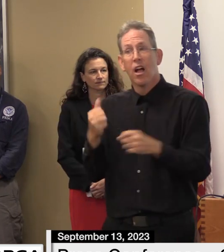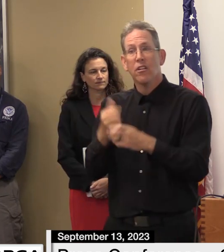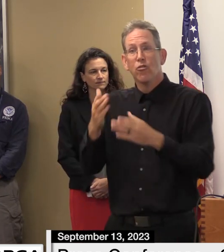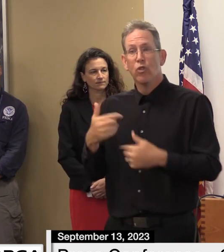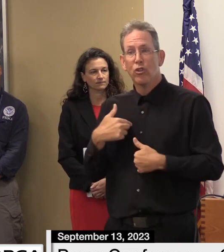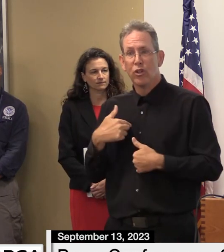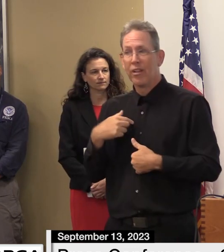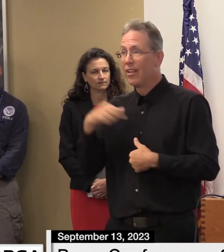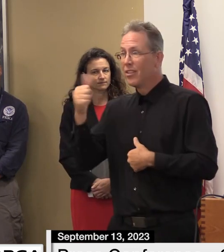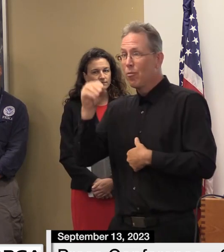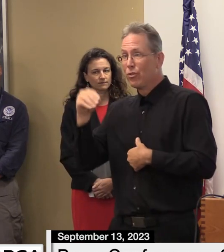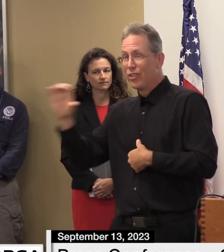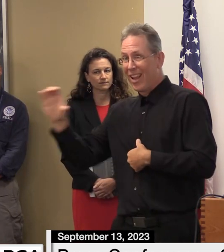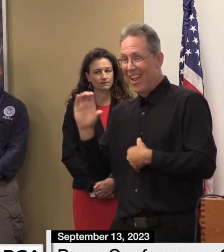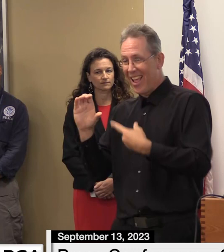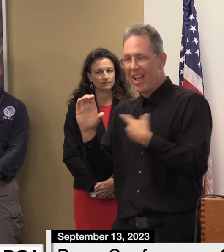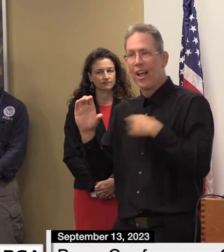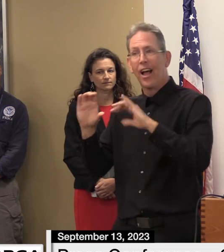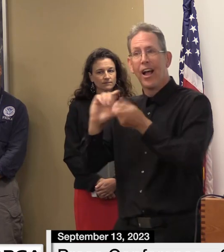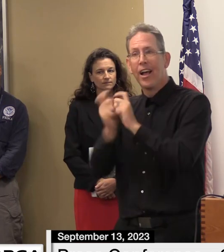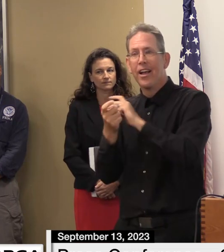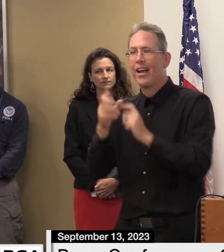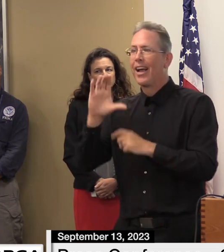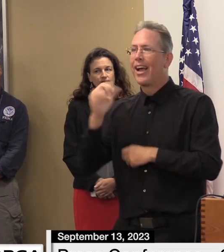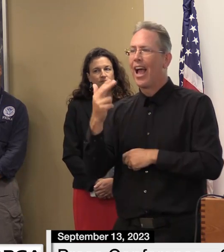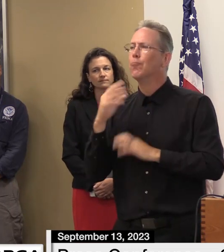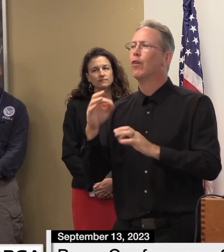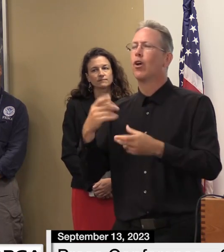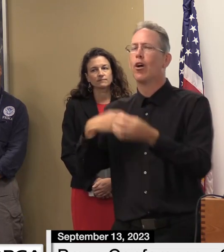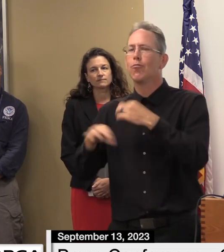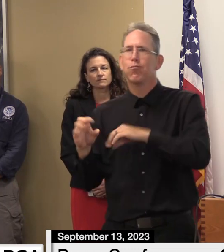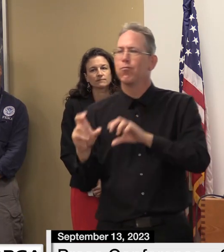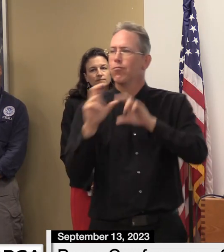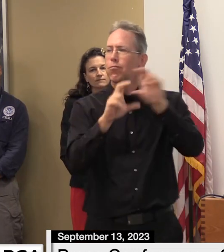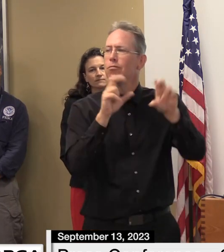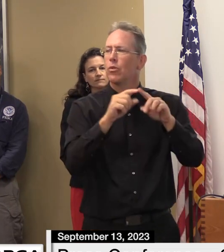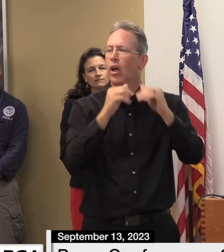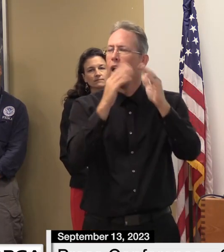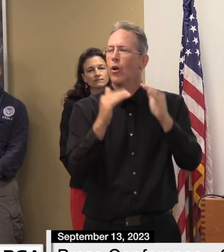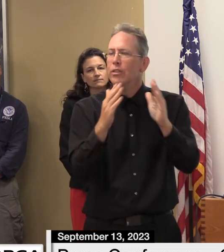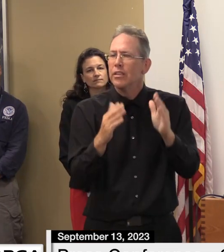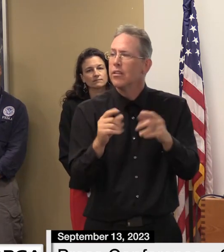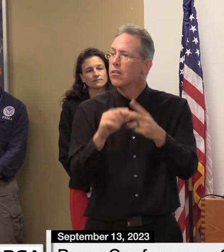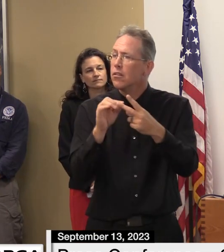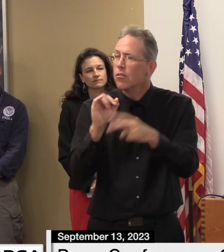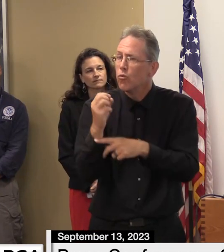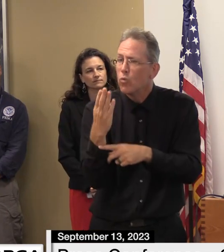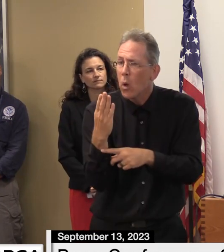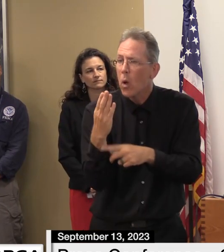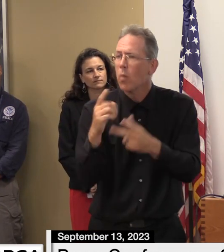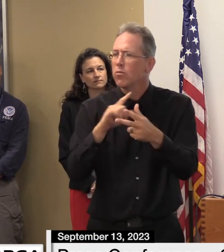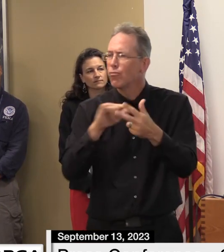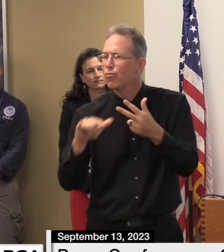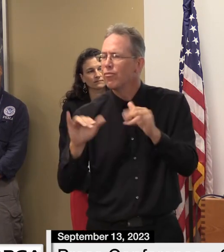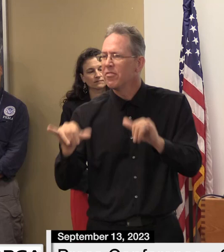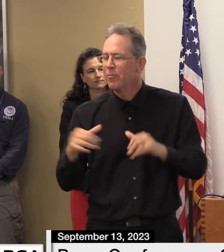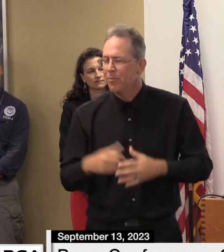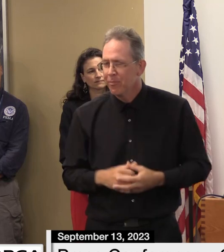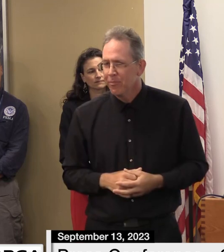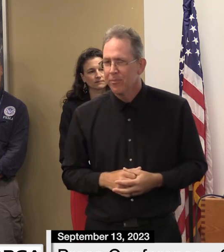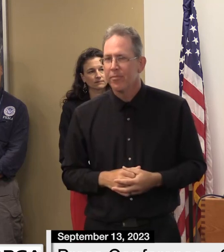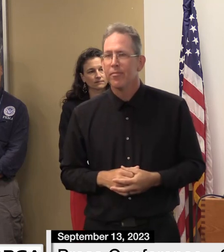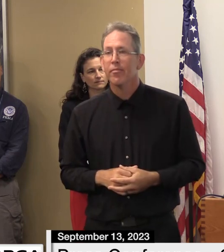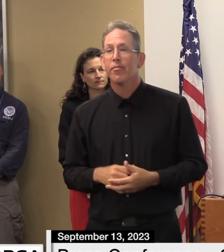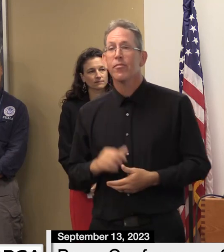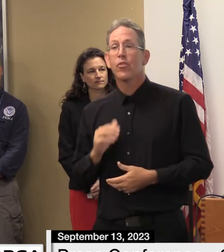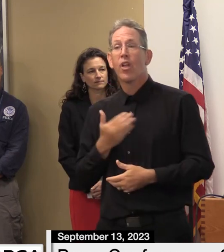on hand into economic development and job creation. We identified very early in our term